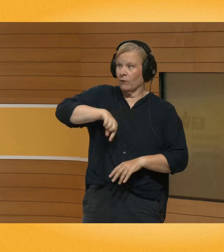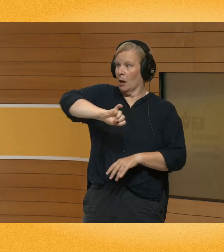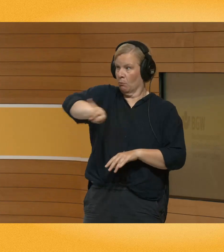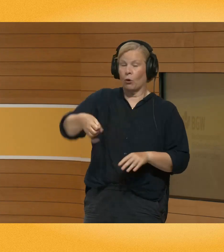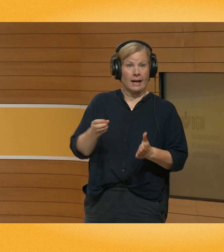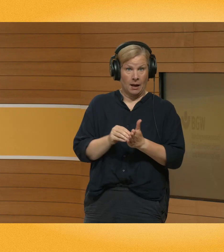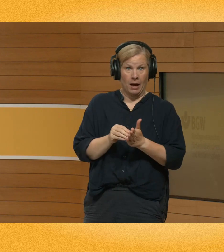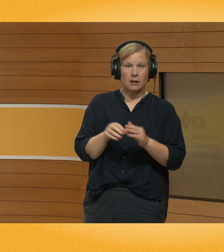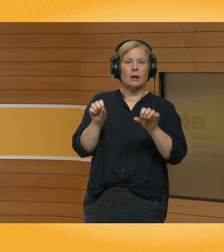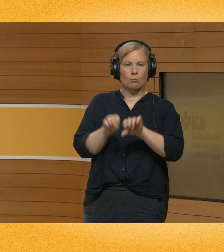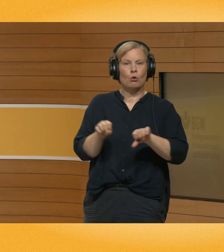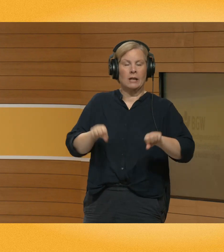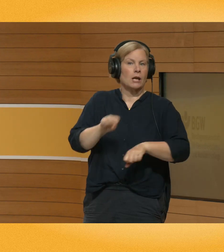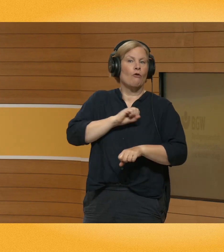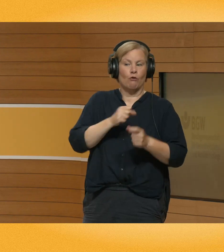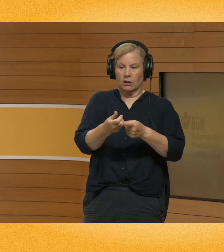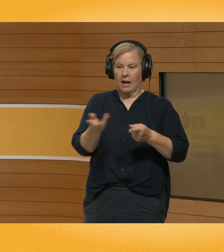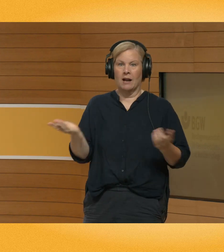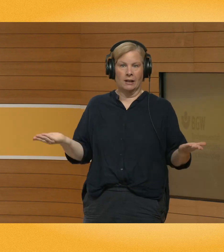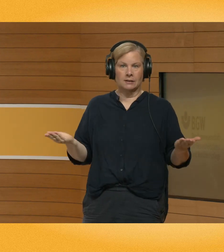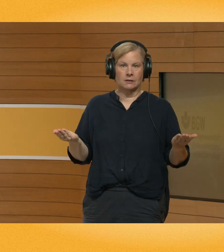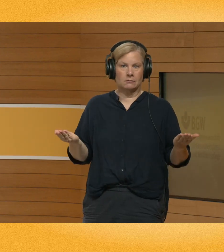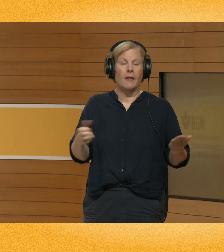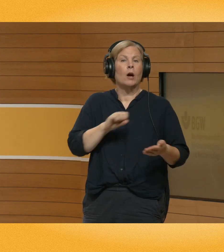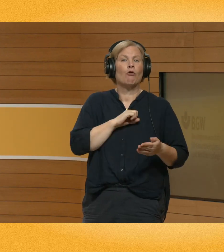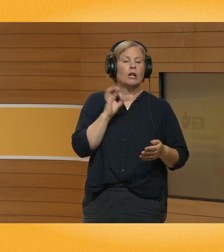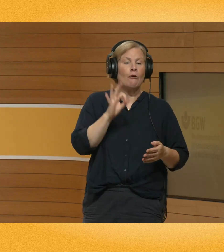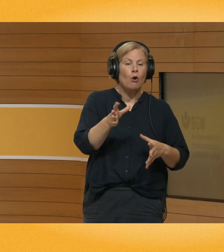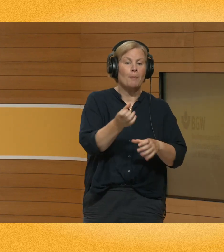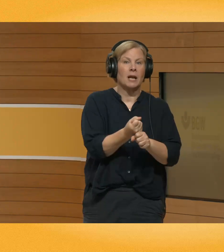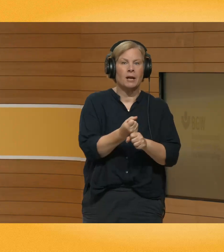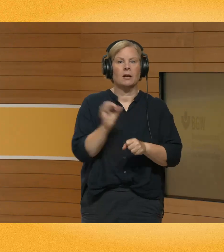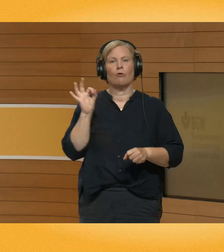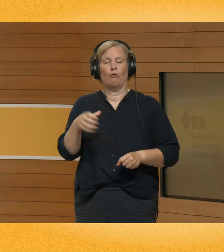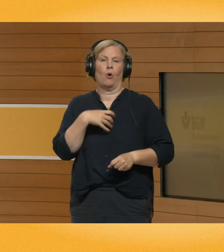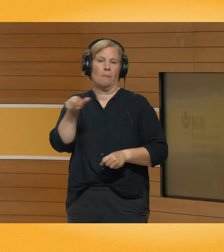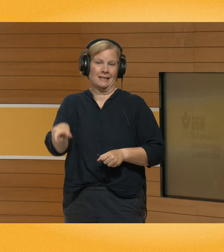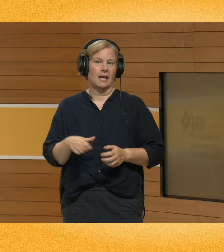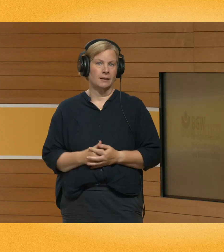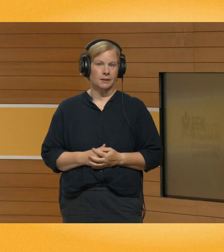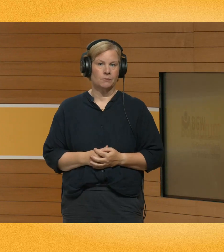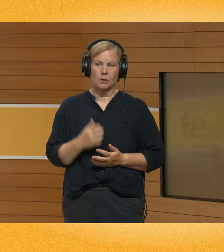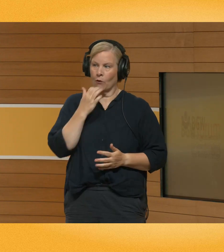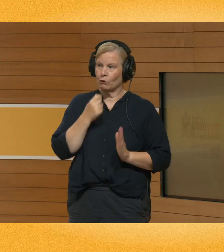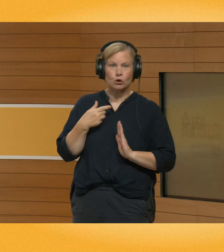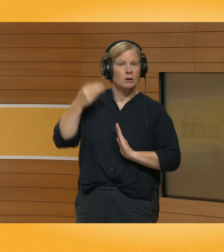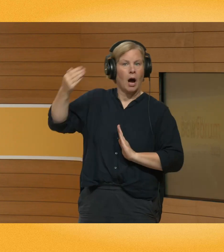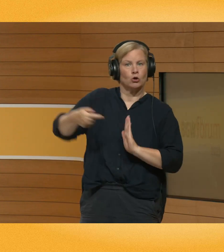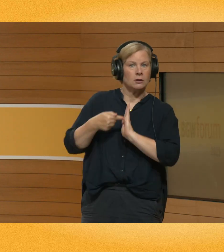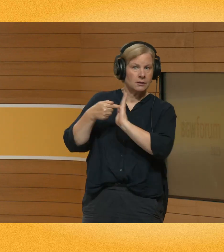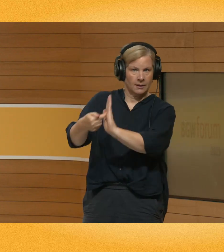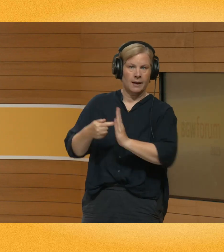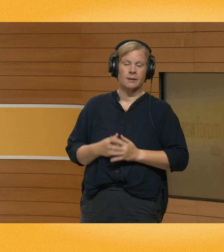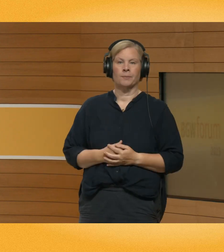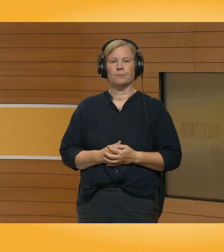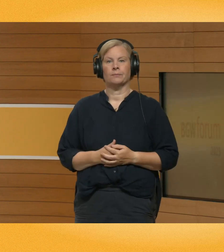suppose we try to communicate that with our new staff and our potential staff. Do you? Yes,